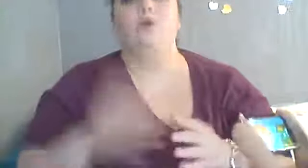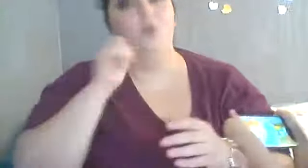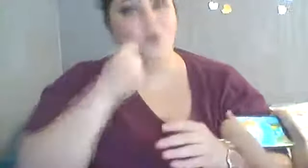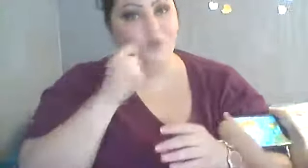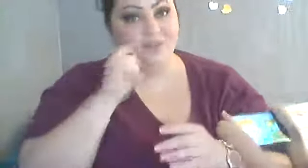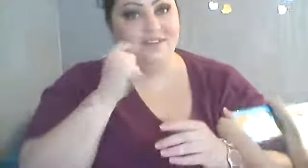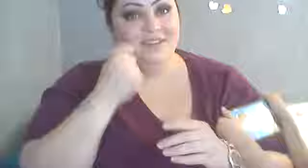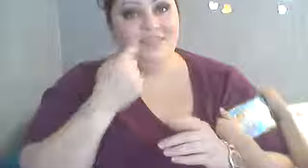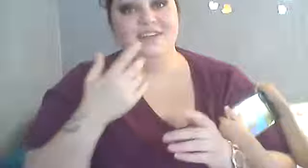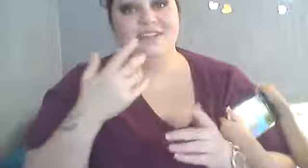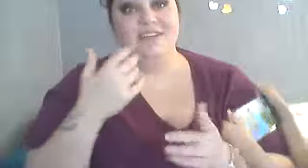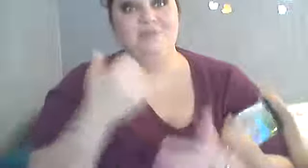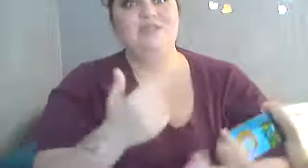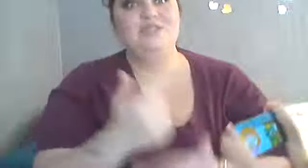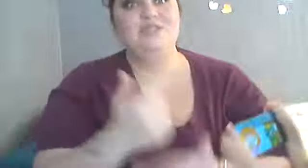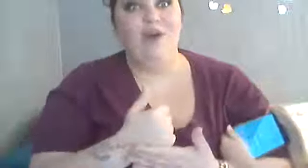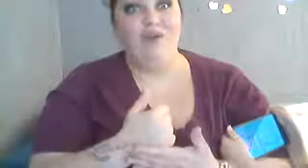Cool. Because that would be so helpful.